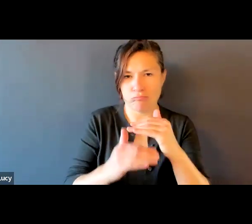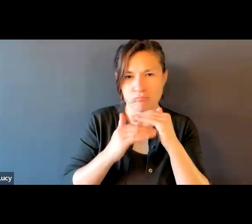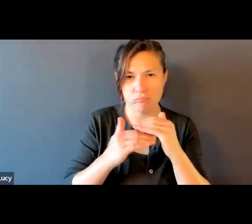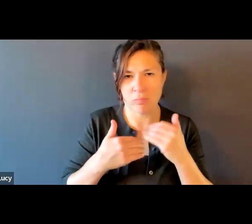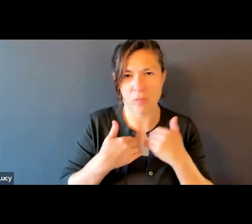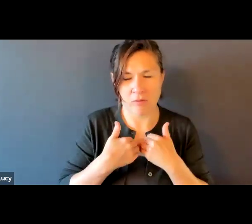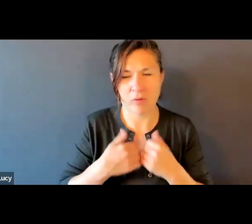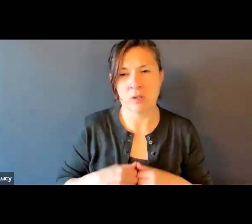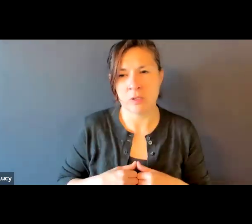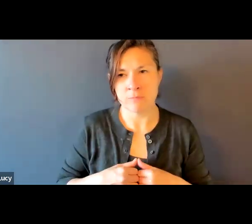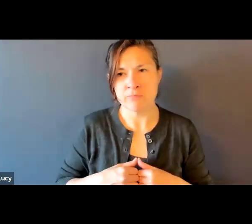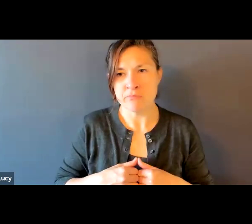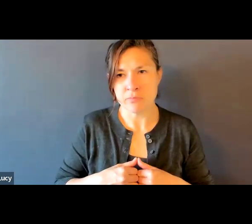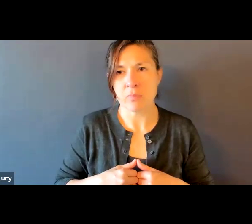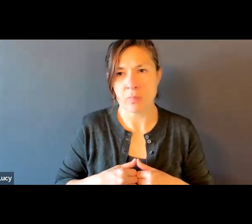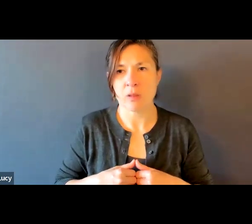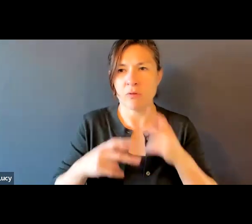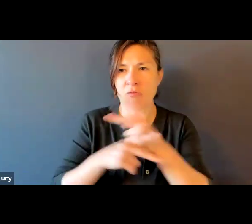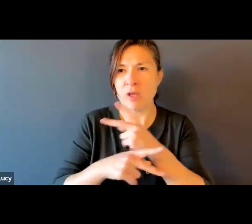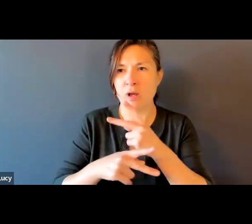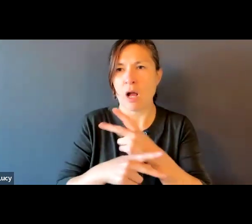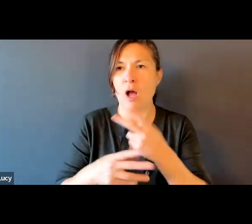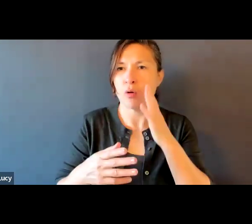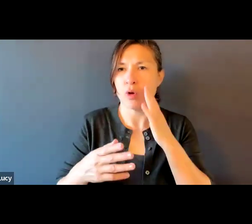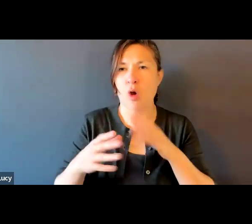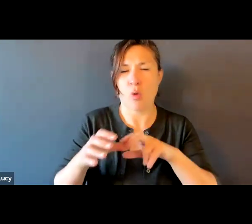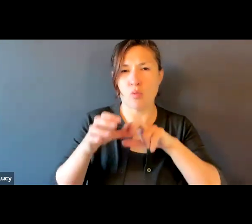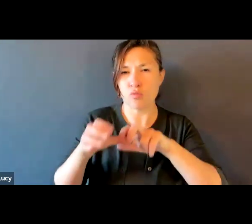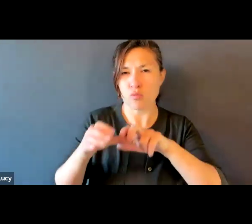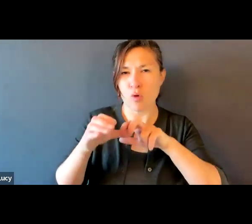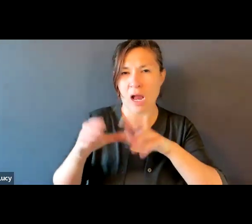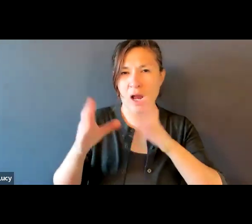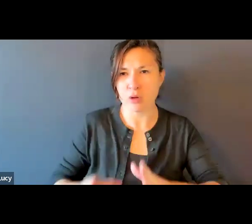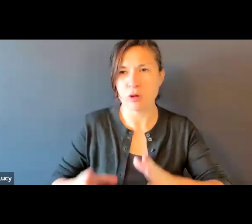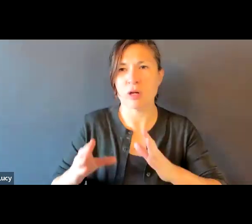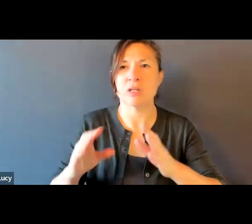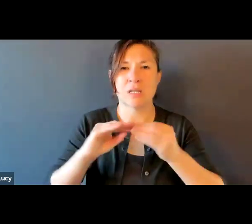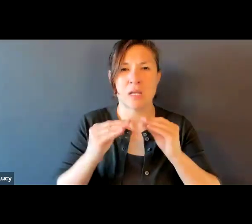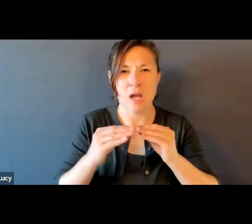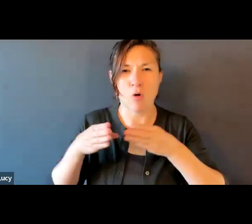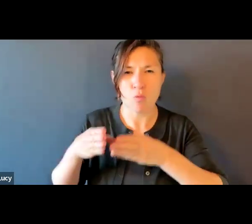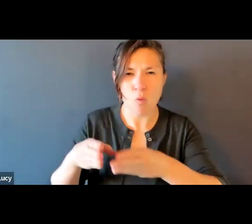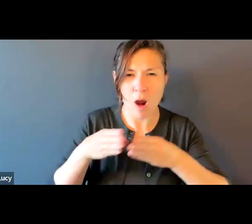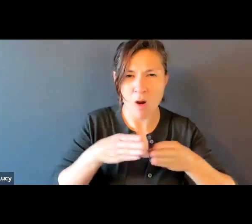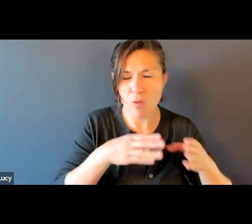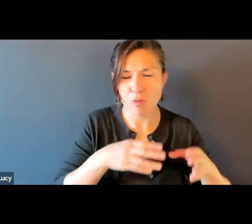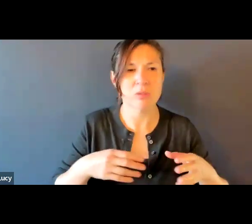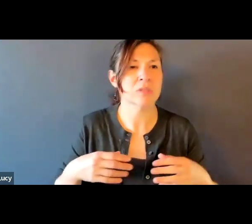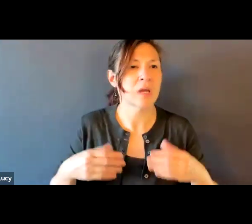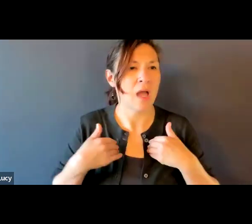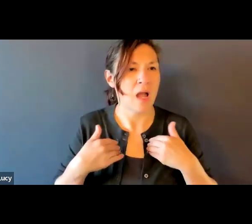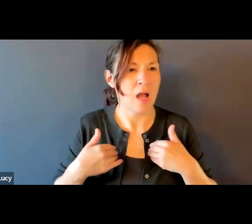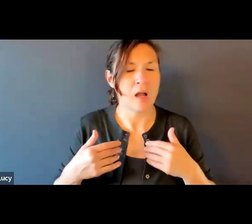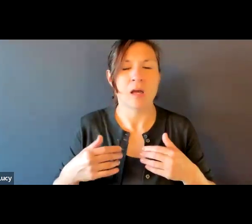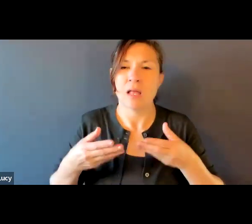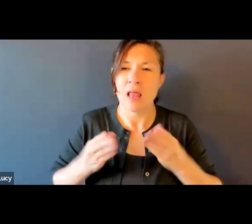and consolidation of runs that will allow us to use some of that excess capacity to, provide more buses for athletics